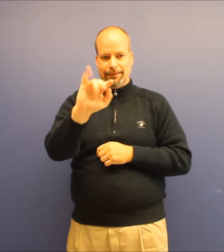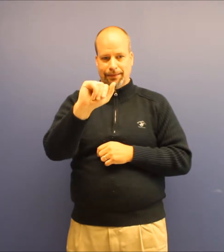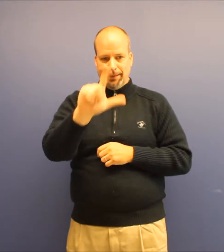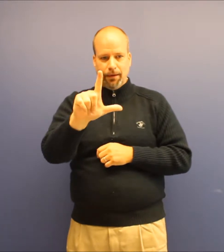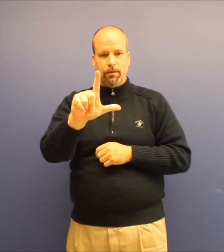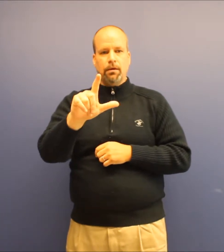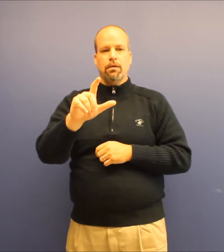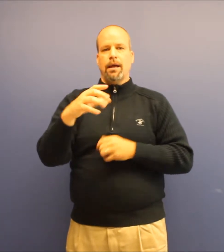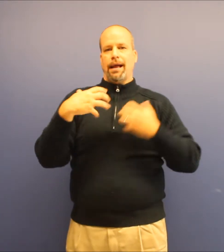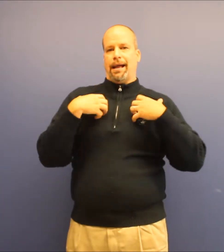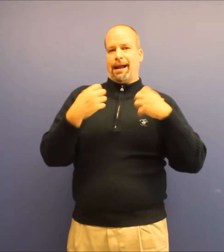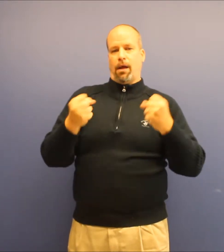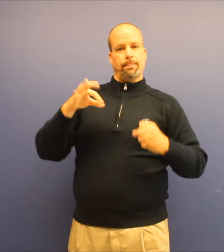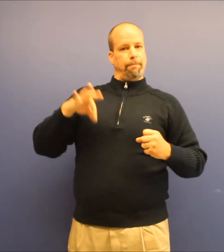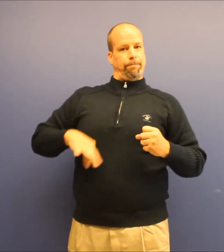health benefits,